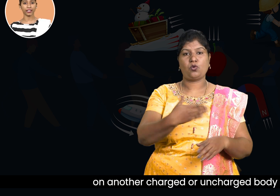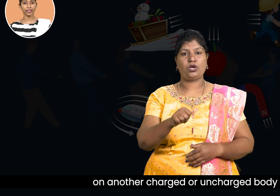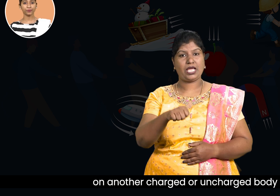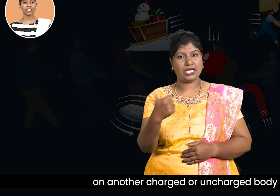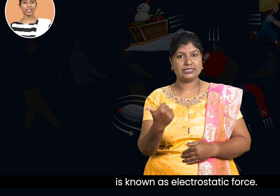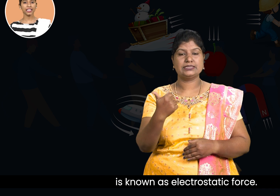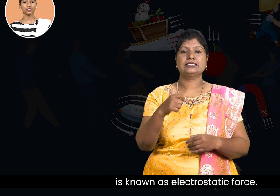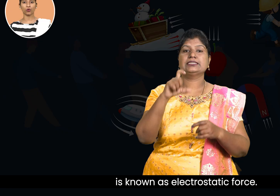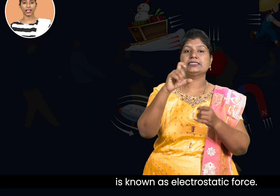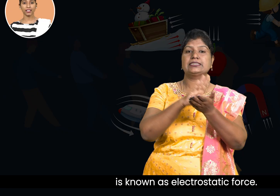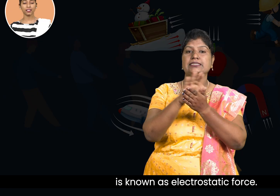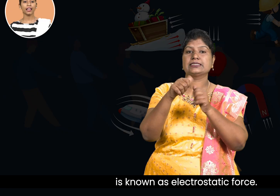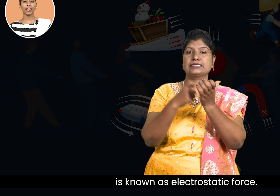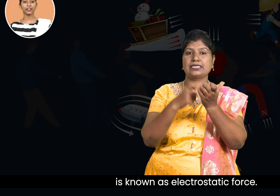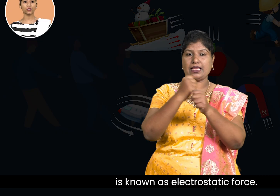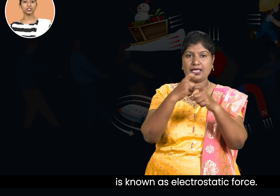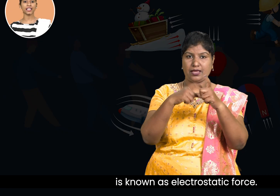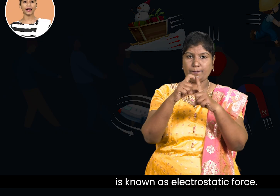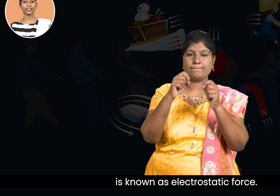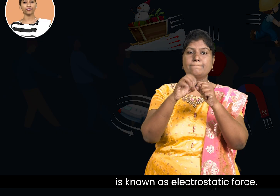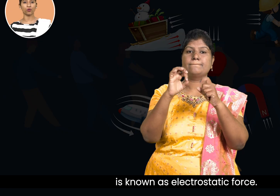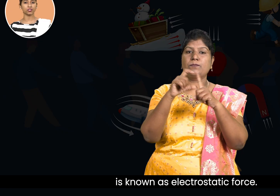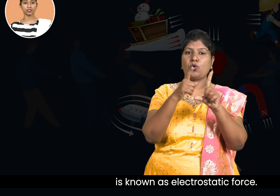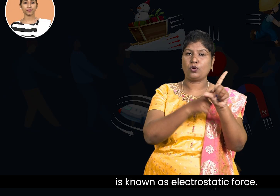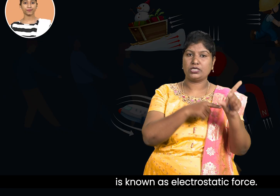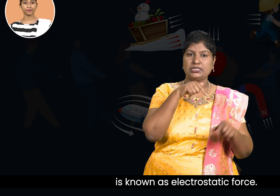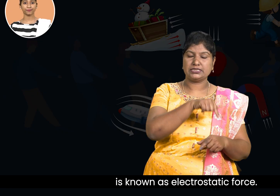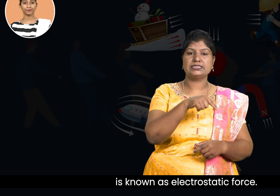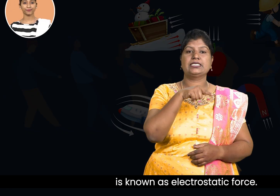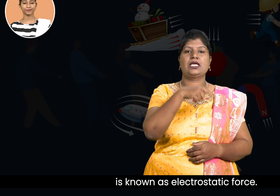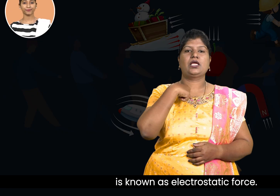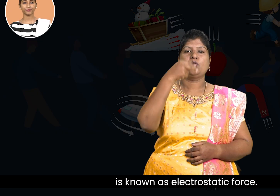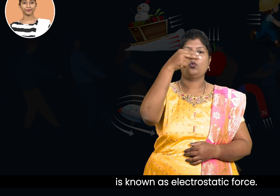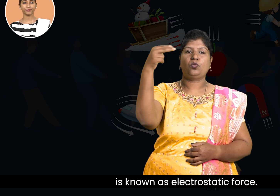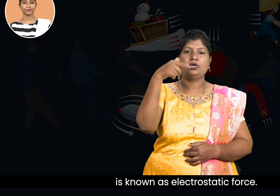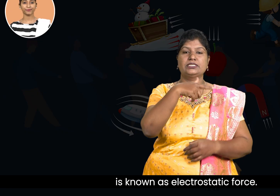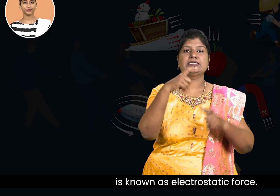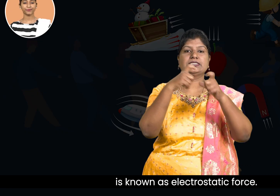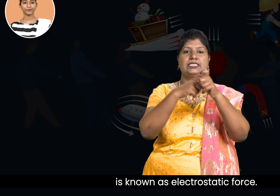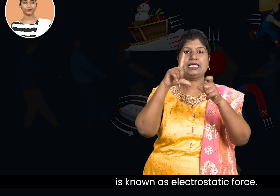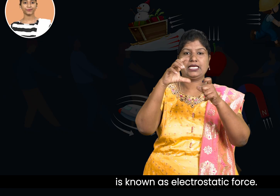uncharged body is known as electrostatic force.